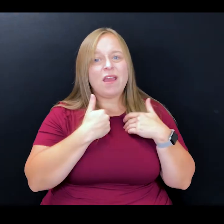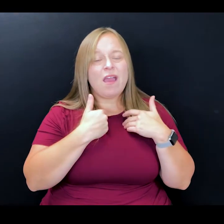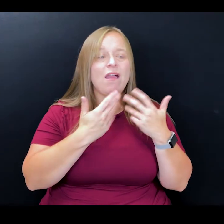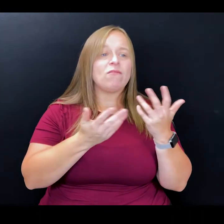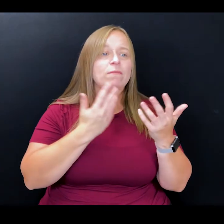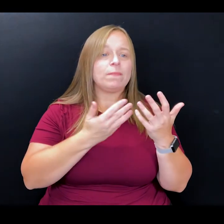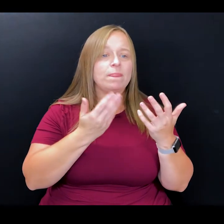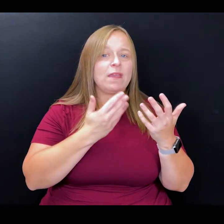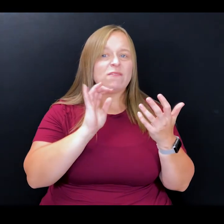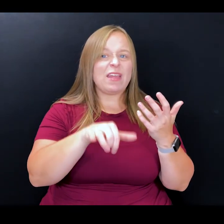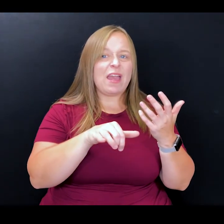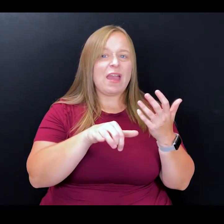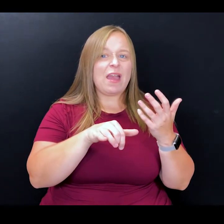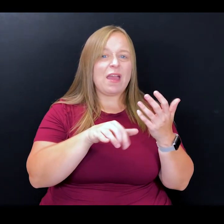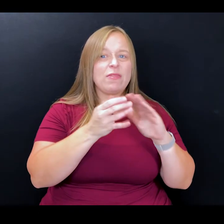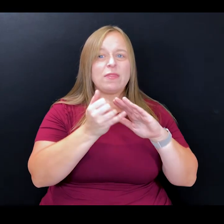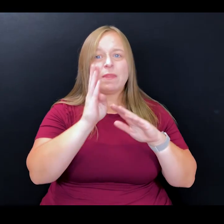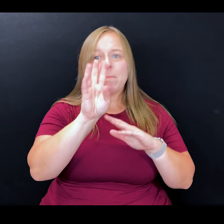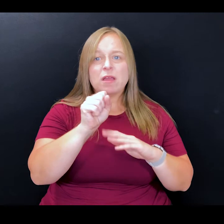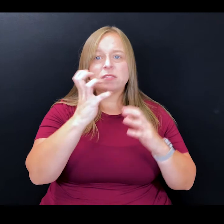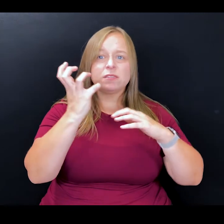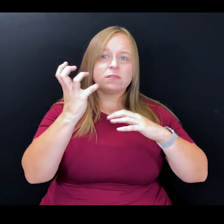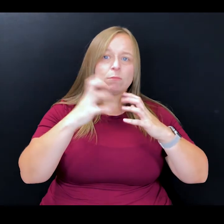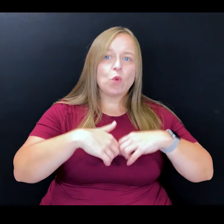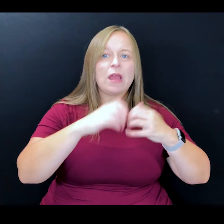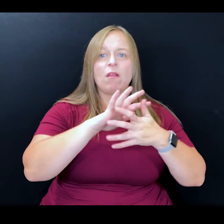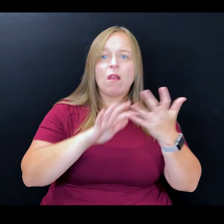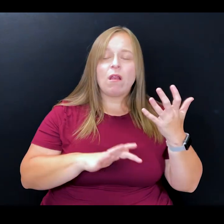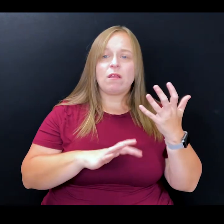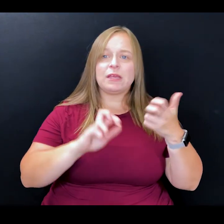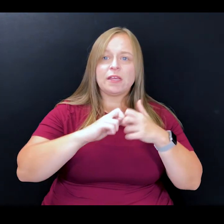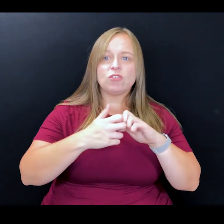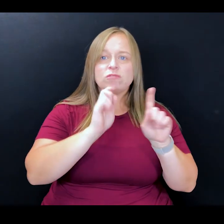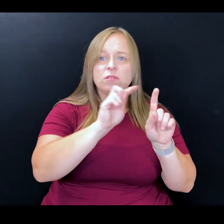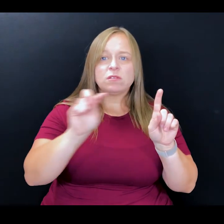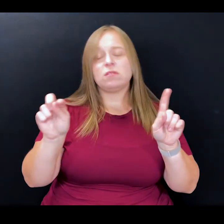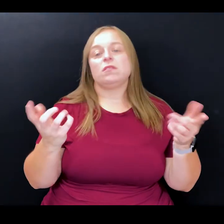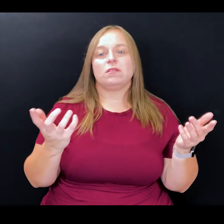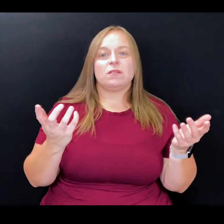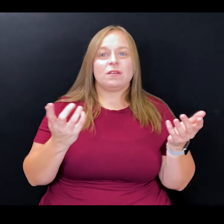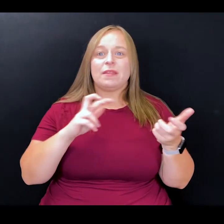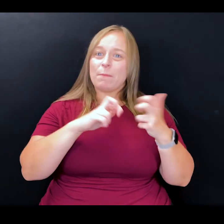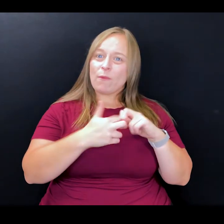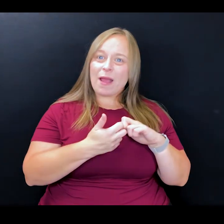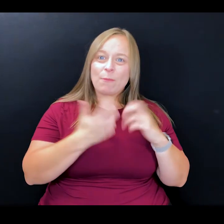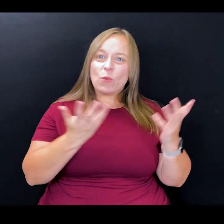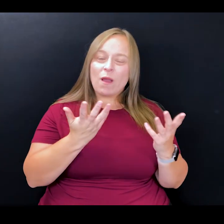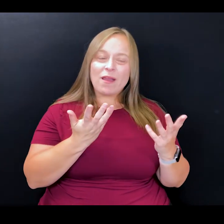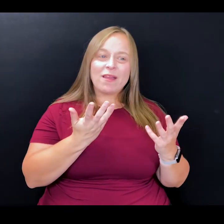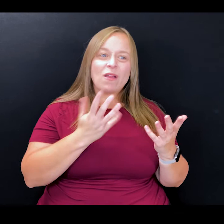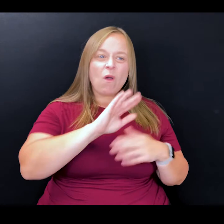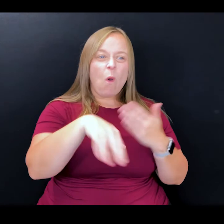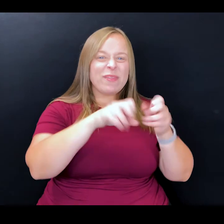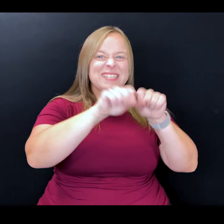have that. The bus broke down, and all of those things. And the problem is that